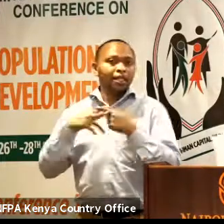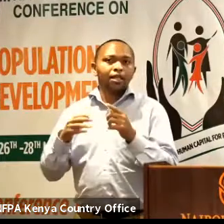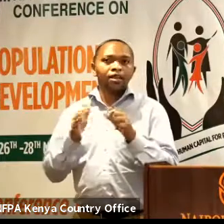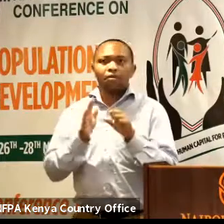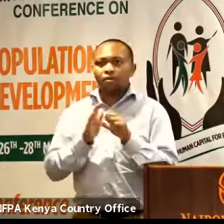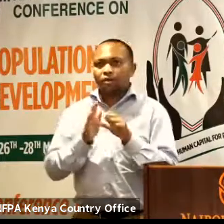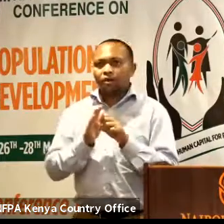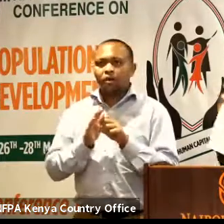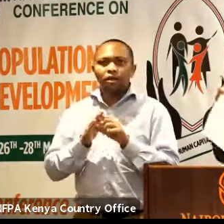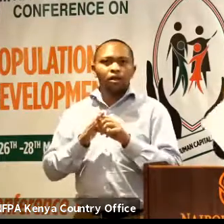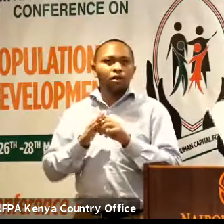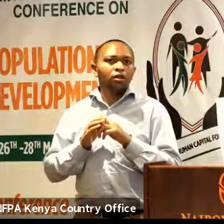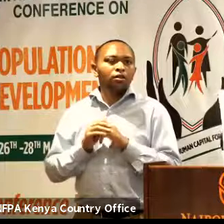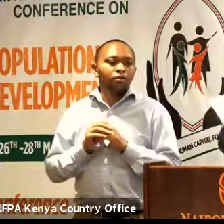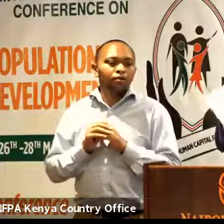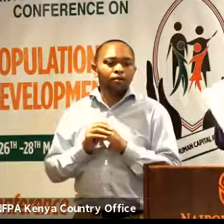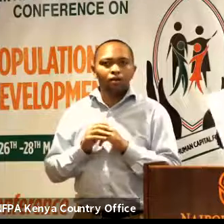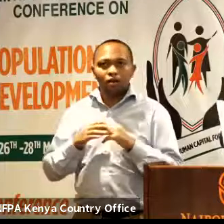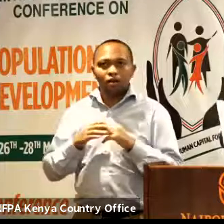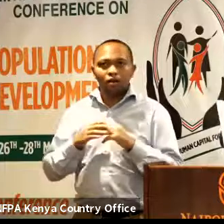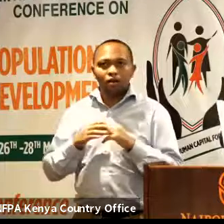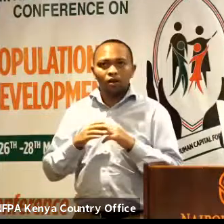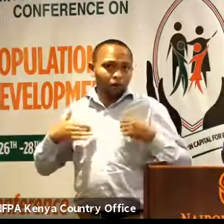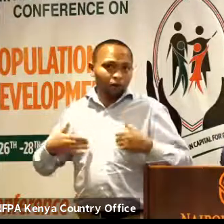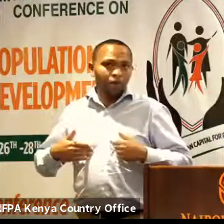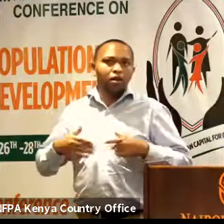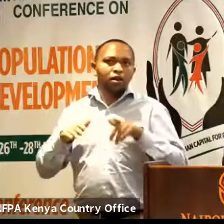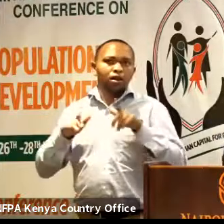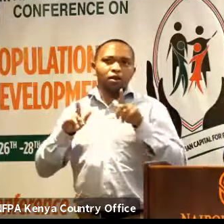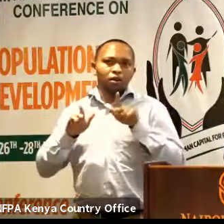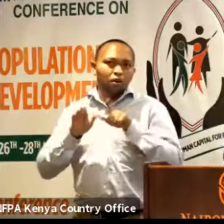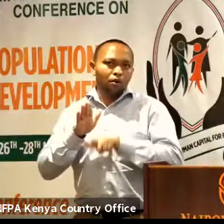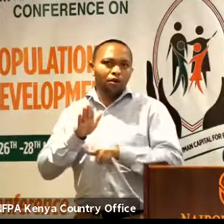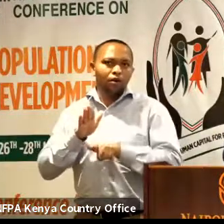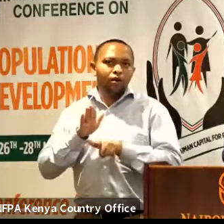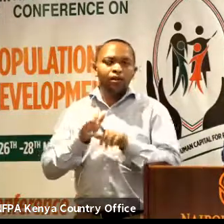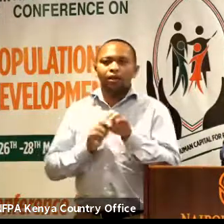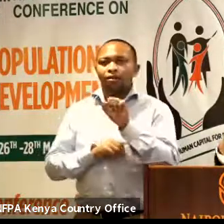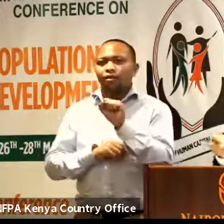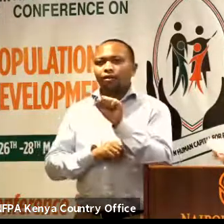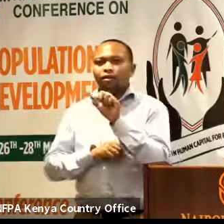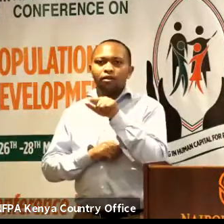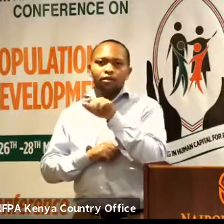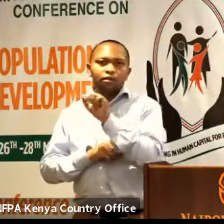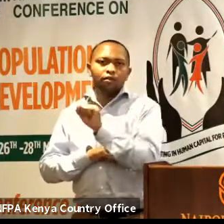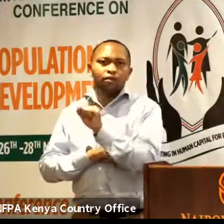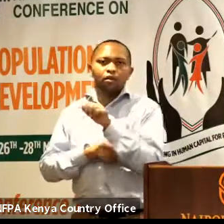actually low, 0.55. So that's not good enough. So we still have a lot to do.